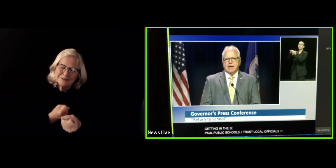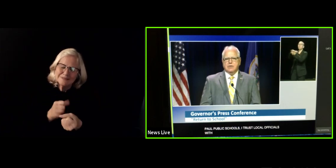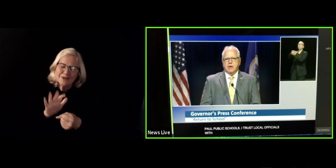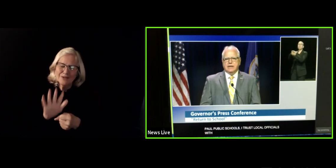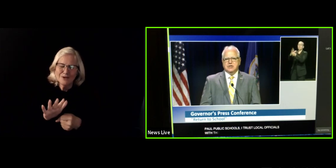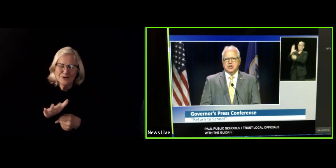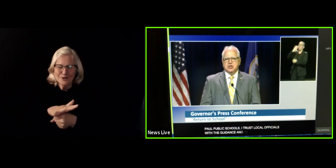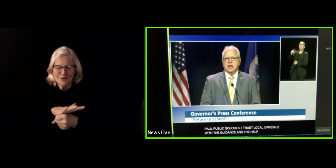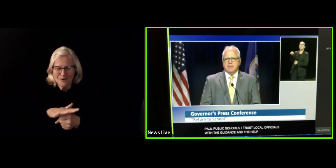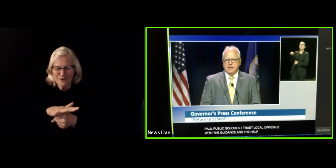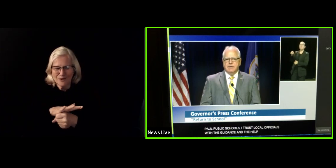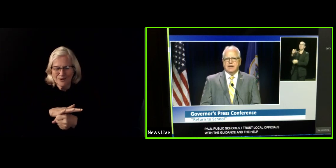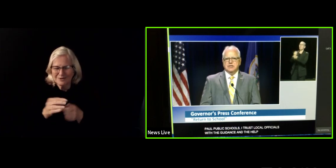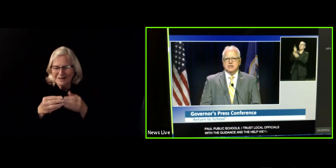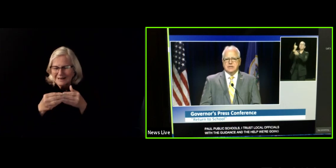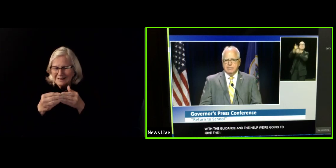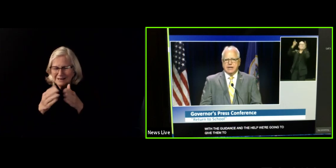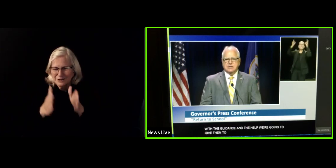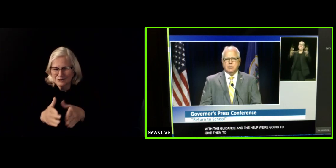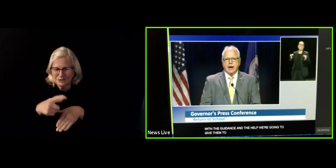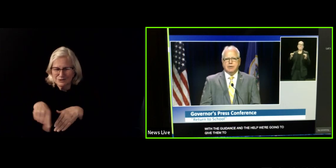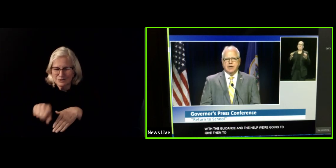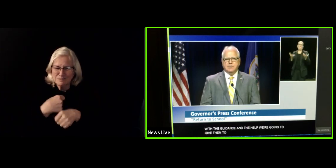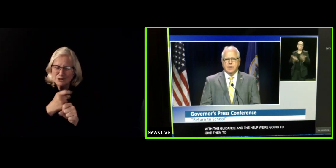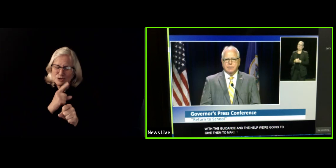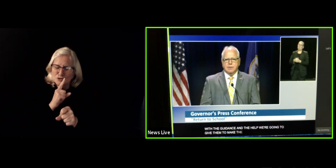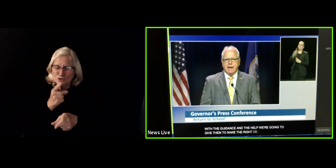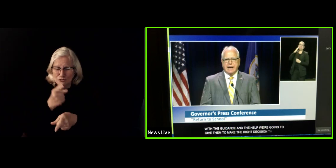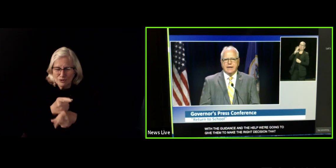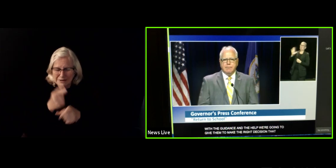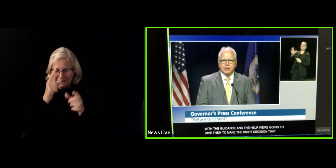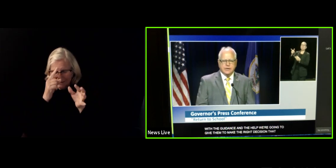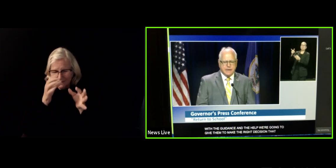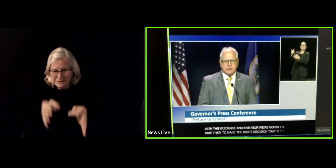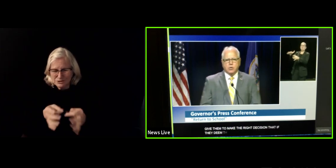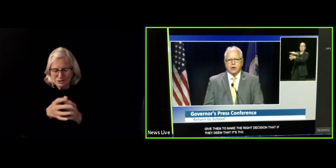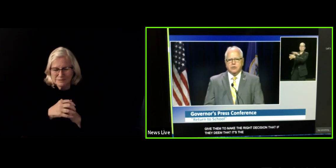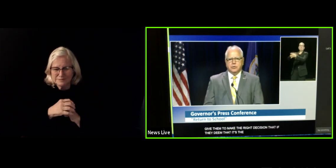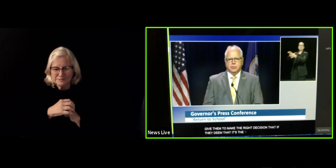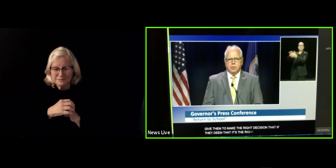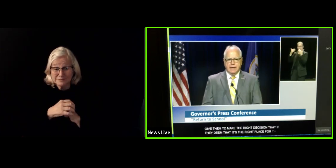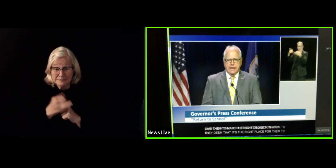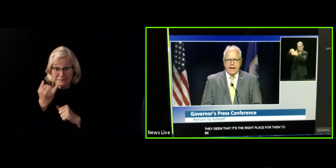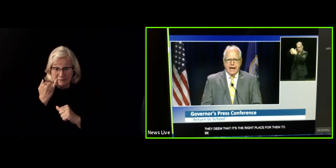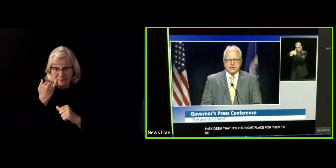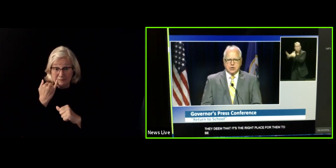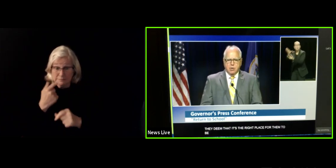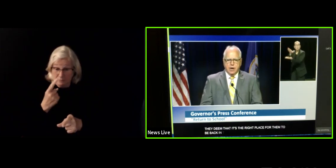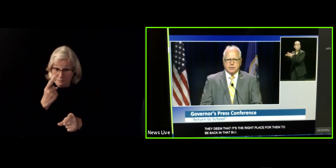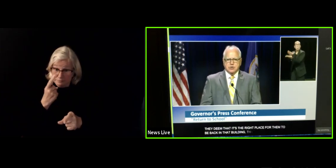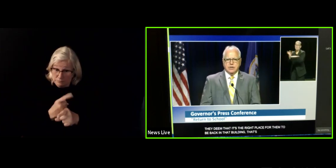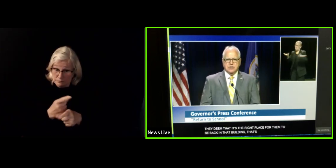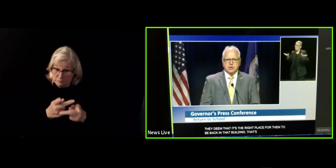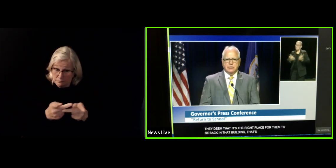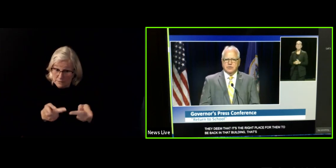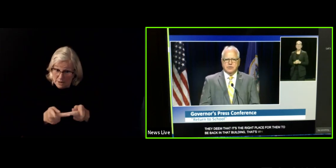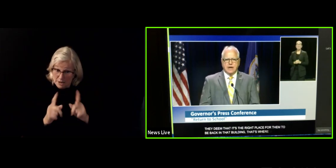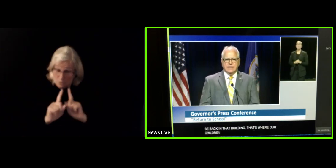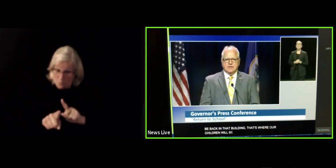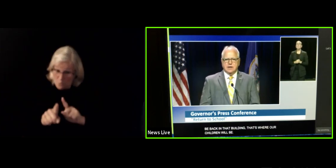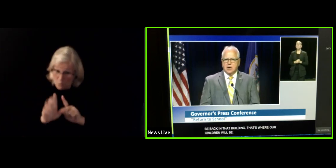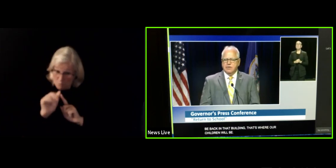make the right decision, that if they deem that it's the right place for them to be back in that building, that's where our children will be. And so I want to assure Minnesotans, this